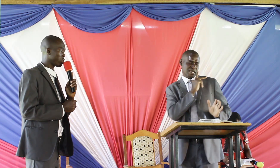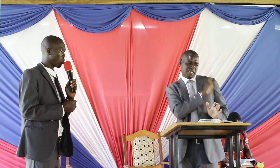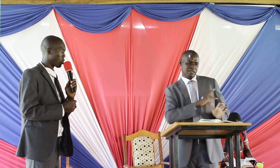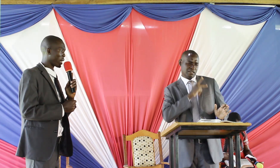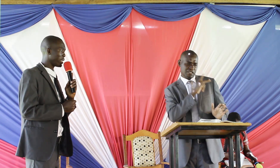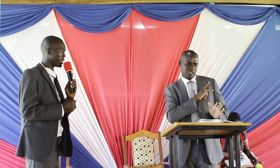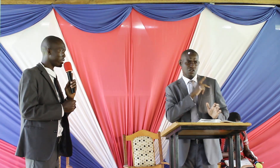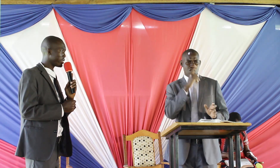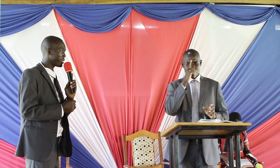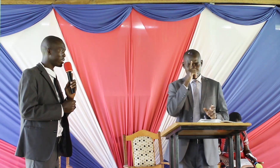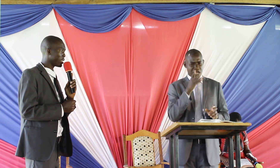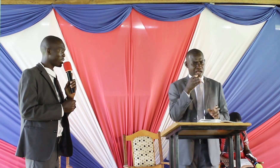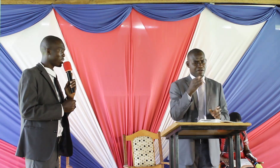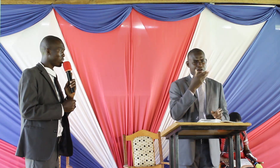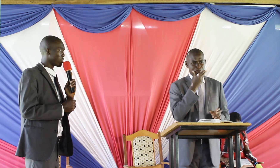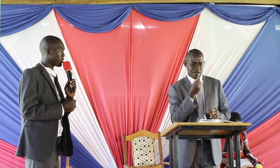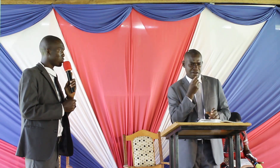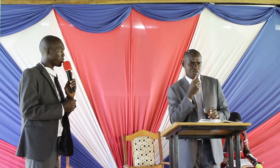I want to show kindness